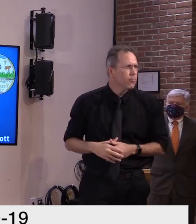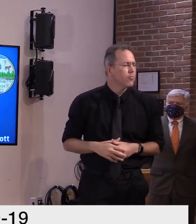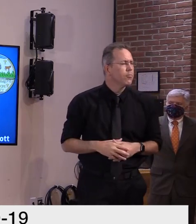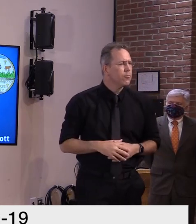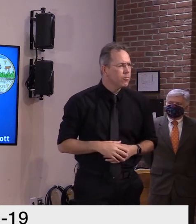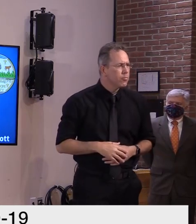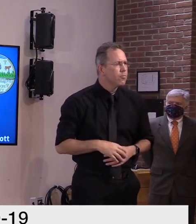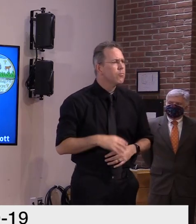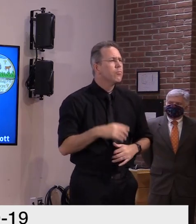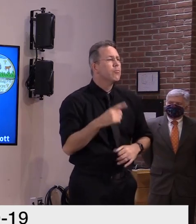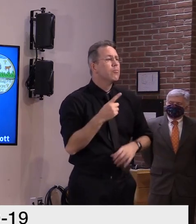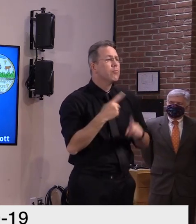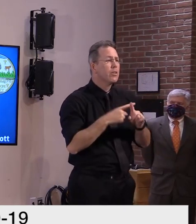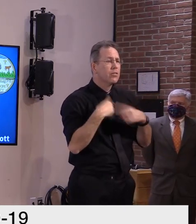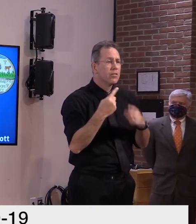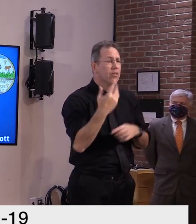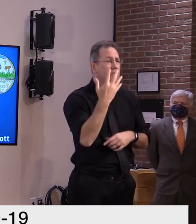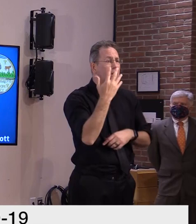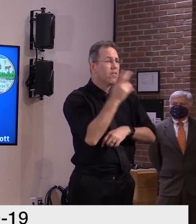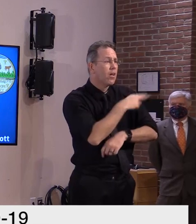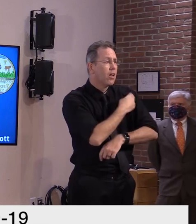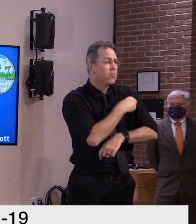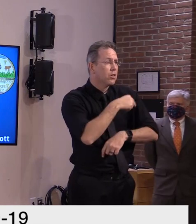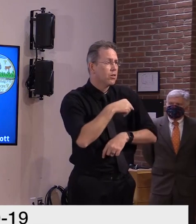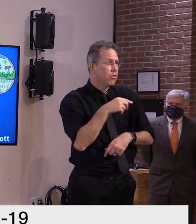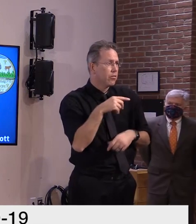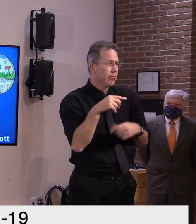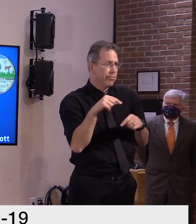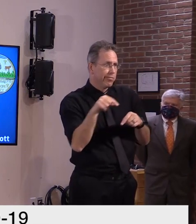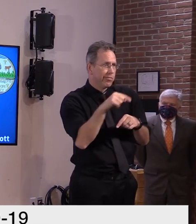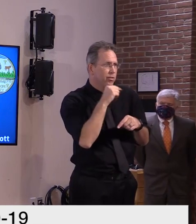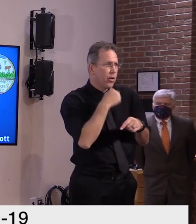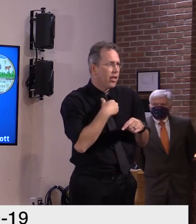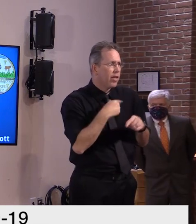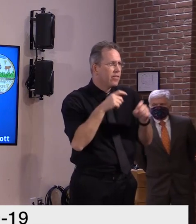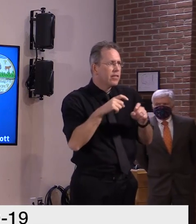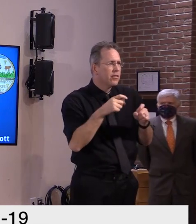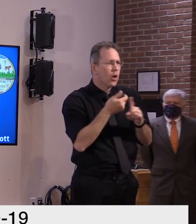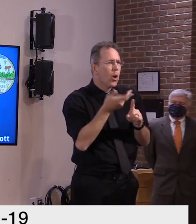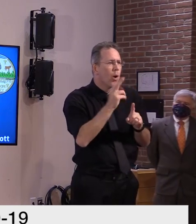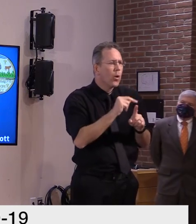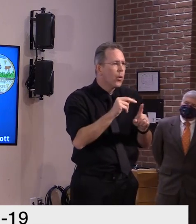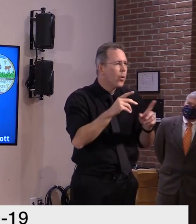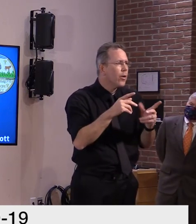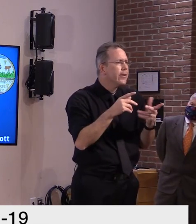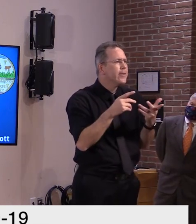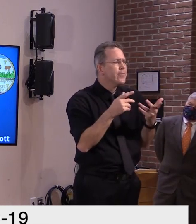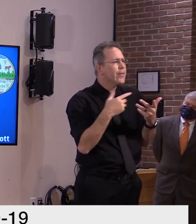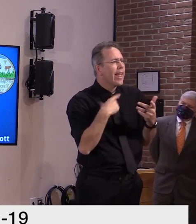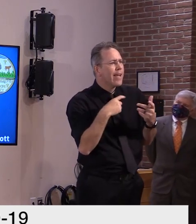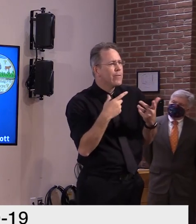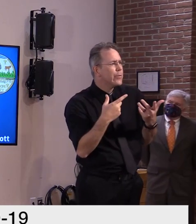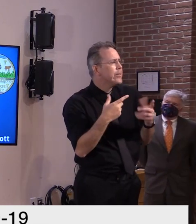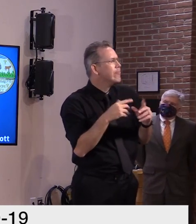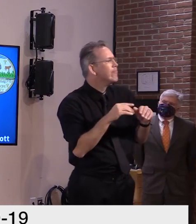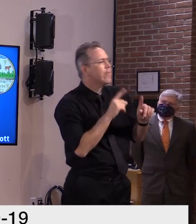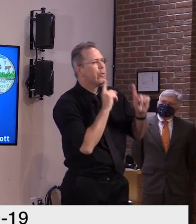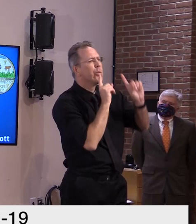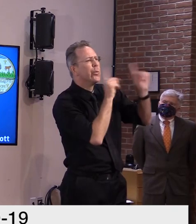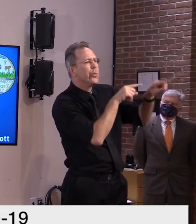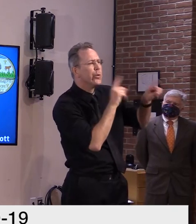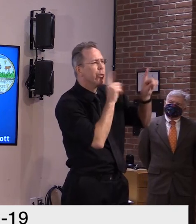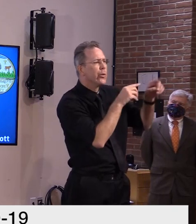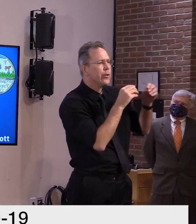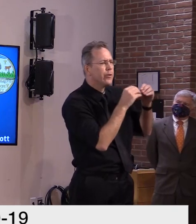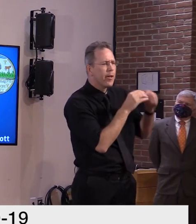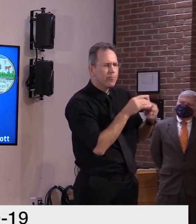have testing capacity, we've acquired Cepheid platforms for them for testing, and they're all